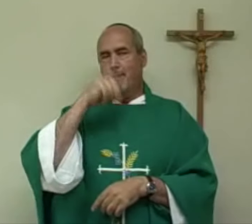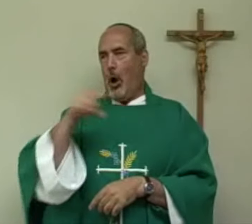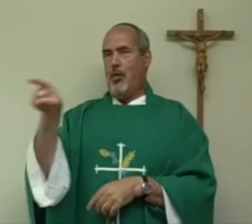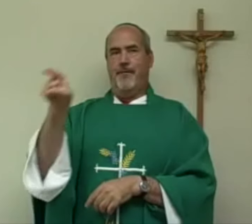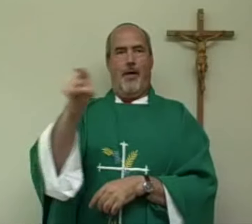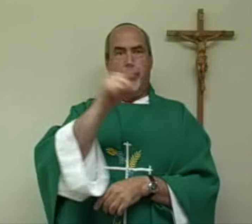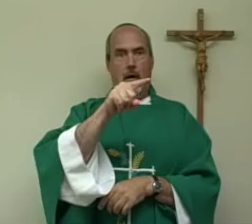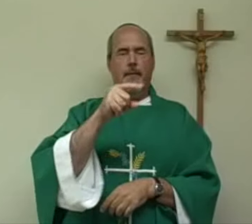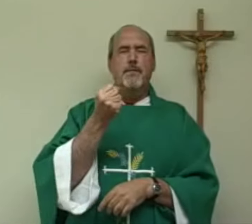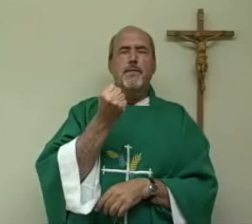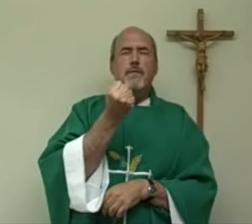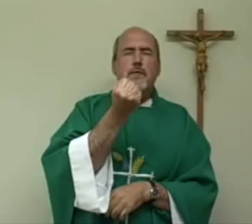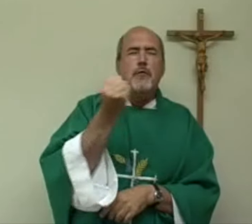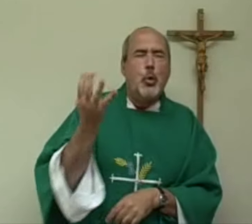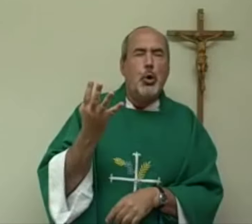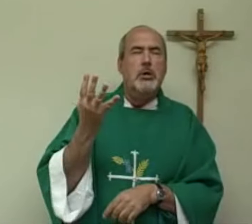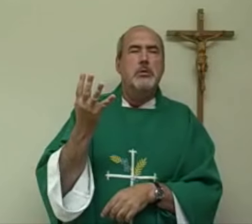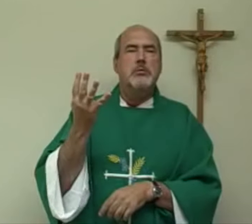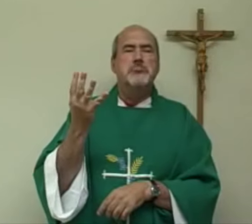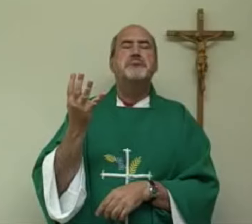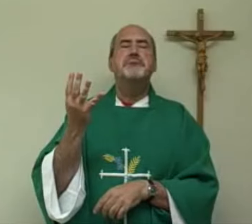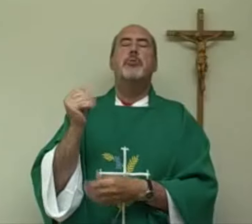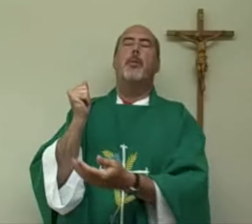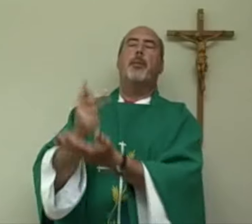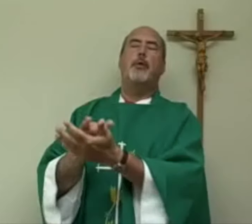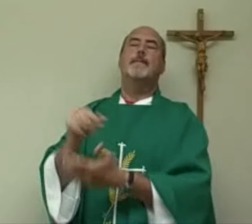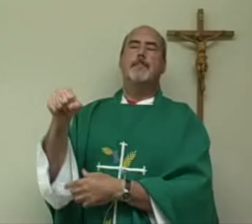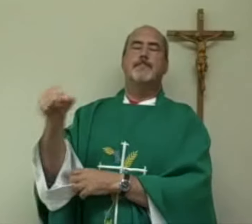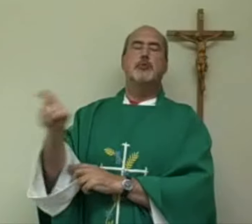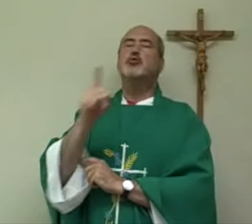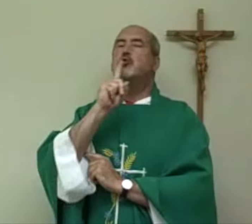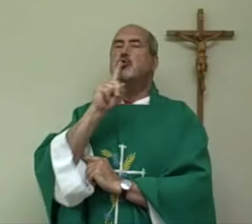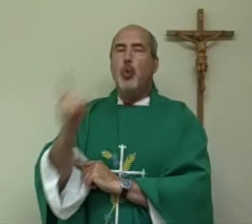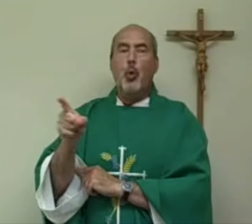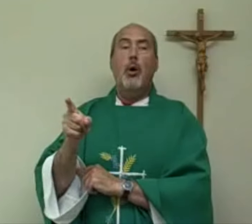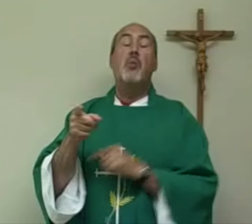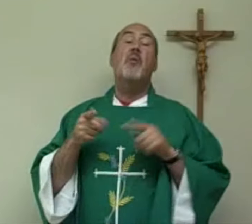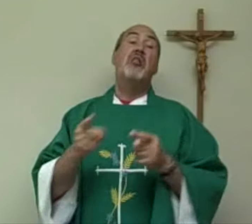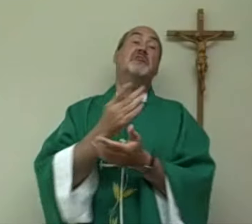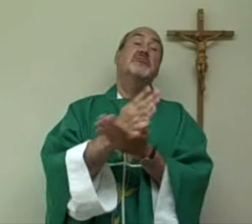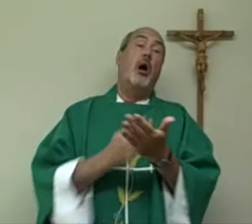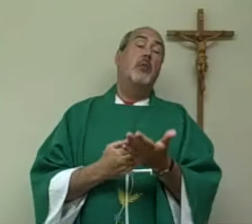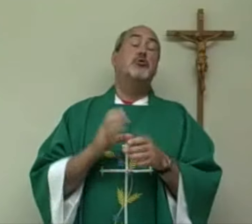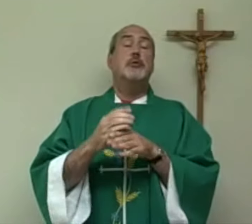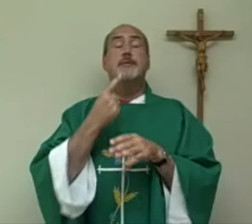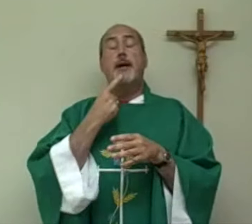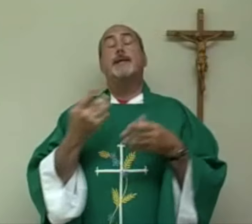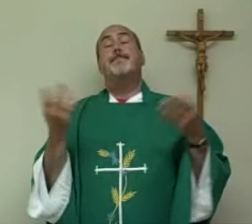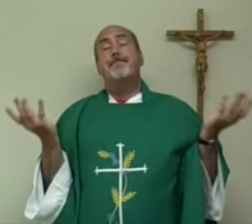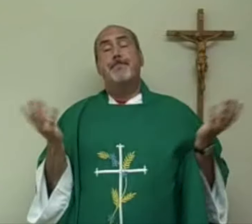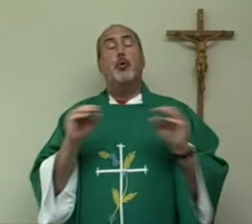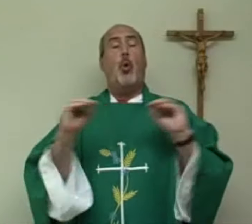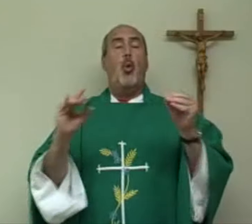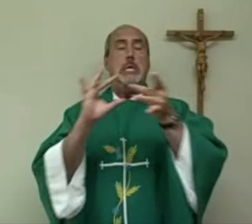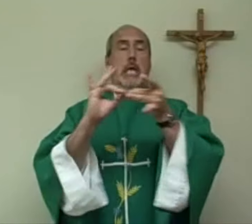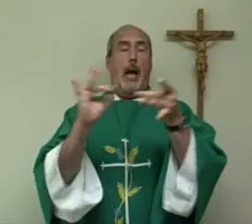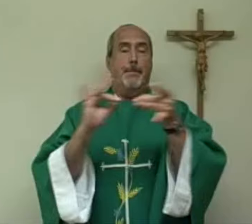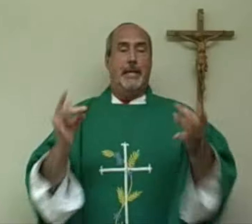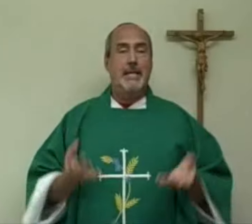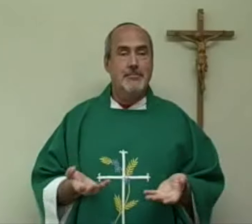not sanctioned a lot of those appearances and believe them to be false. A few of them do believe that some of those appearances